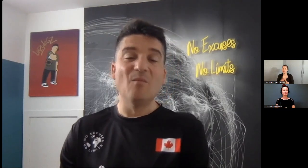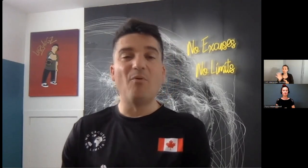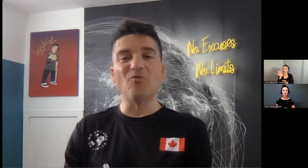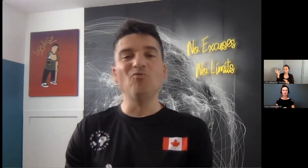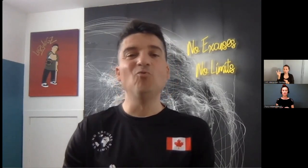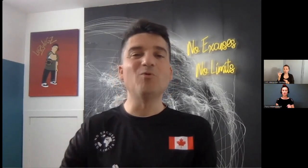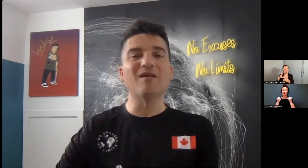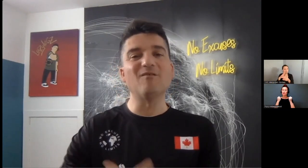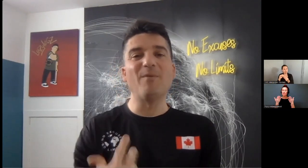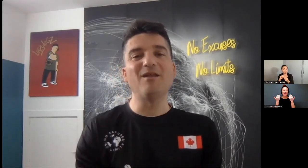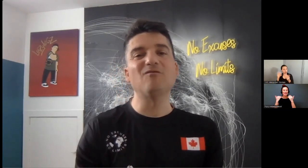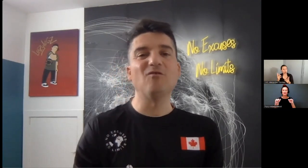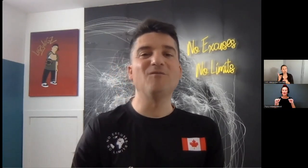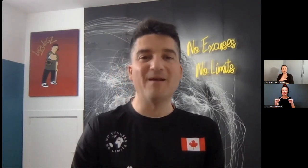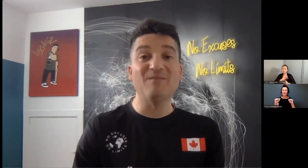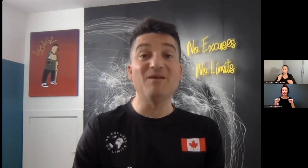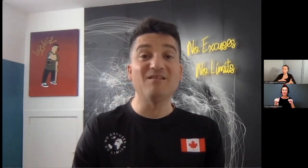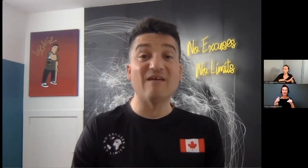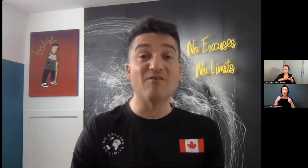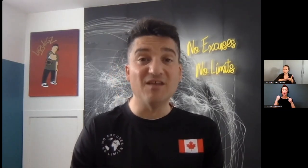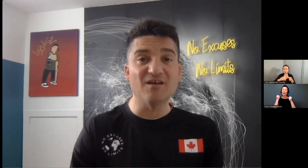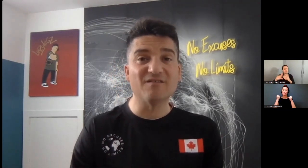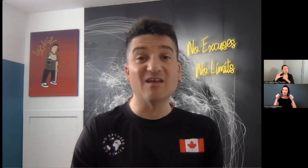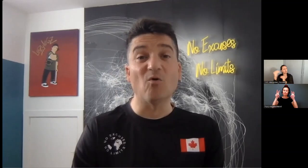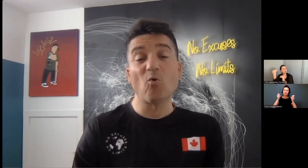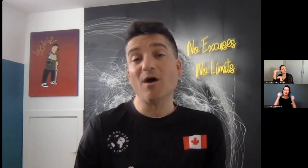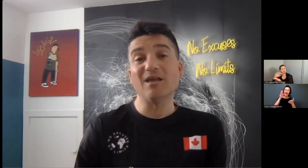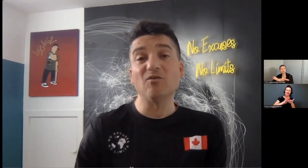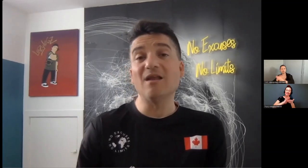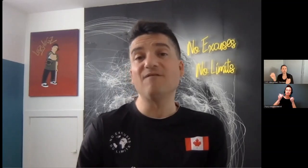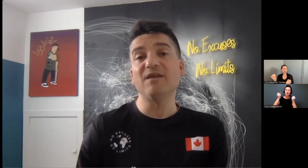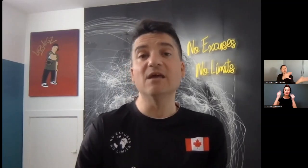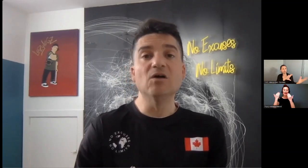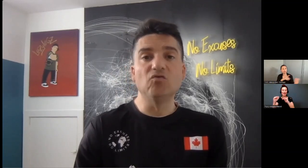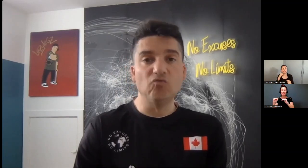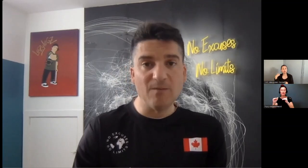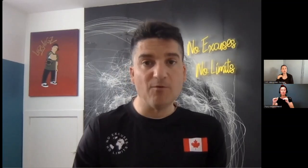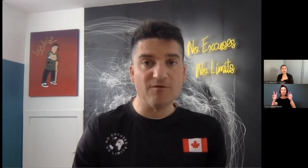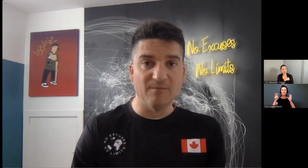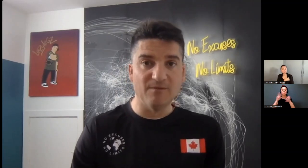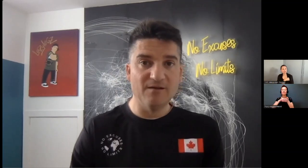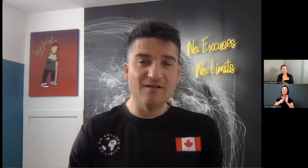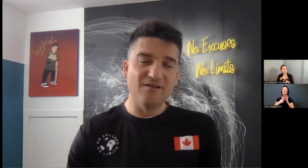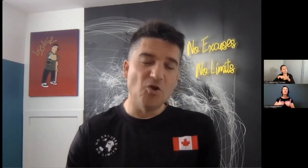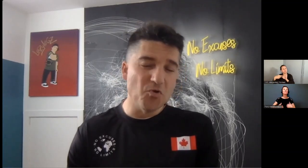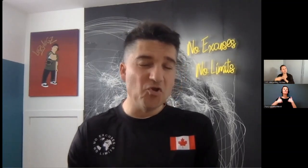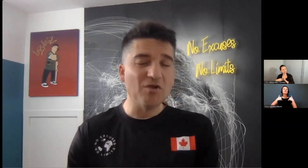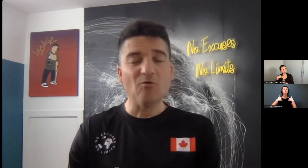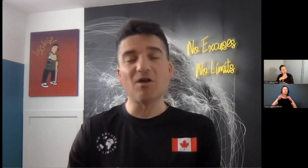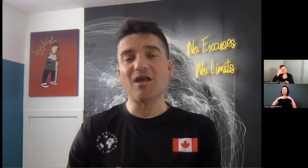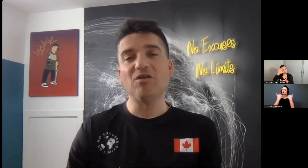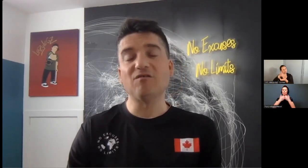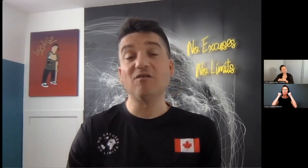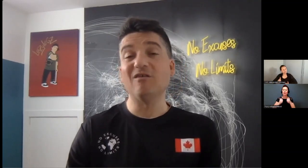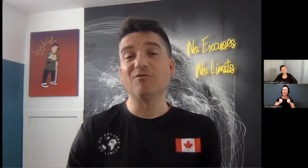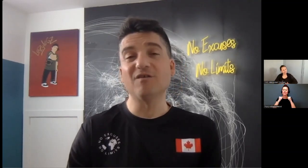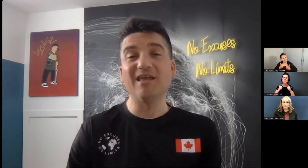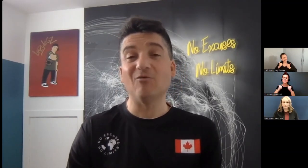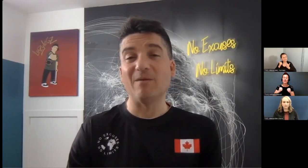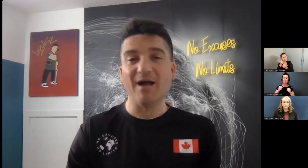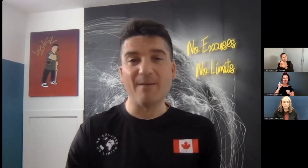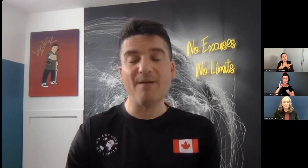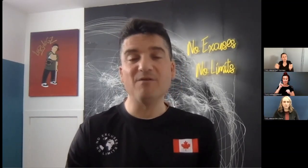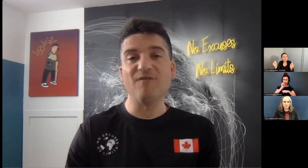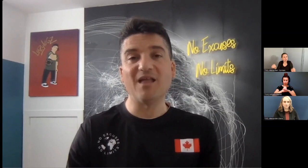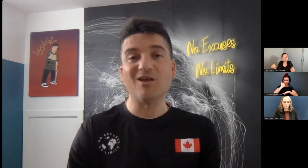French, the message is no excuses and no limits. And so for us, it means that we believe in life, everything is